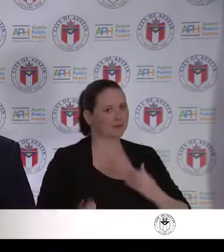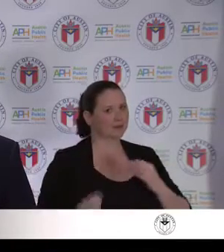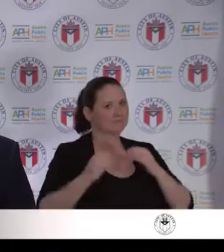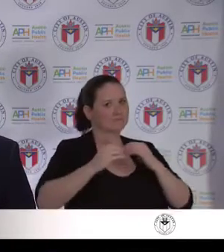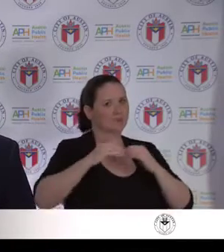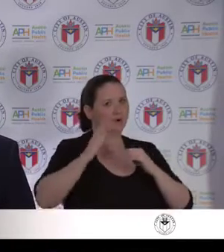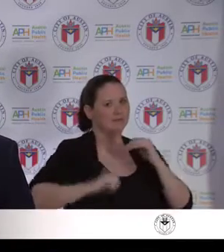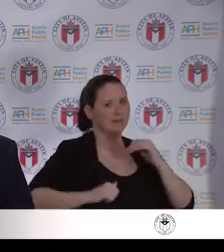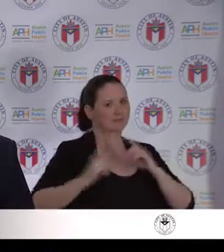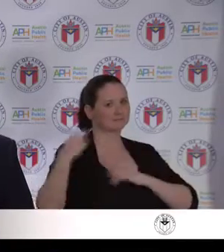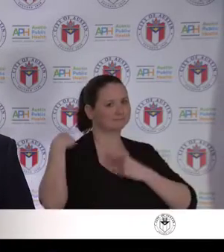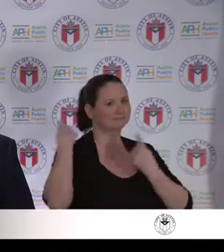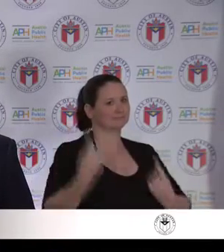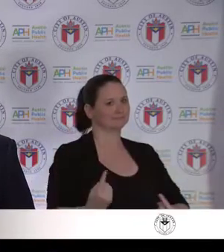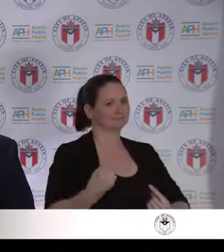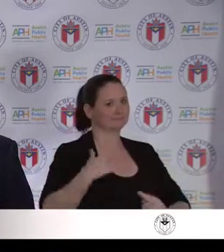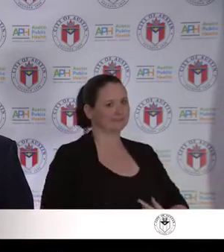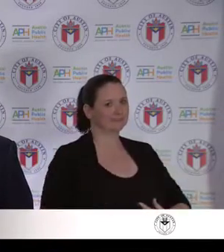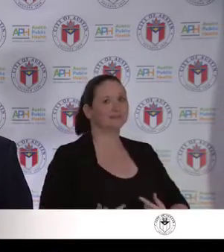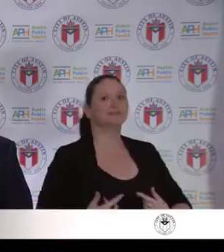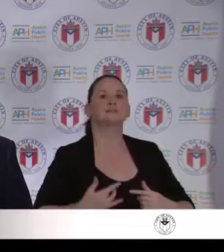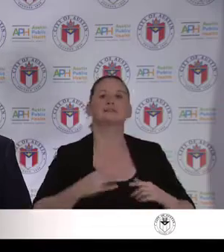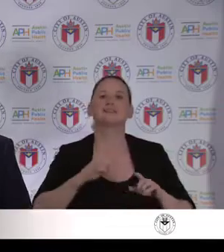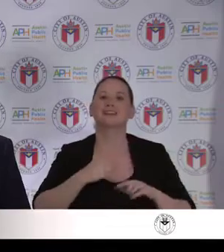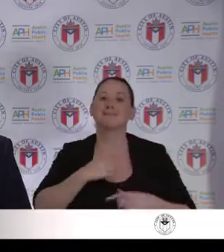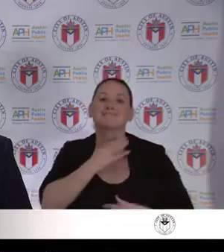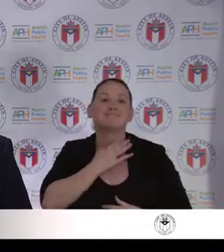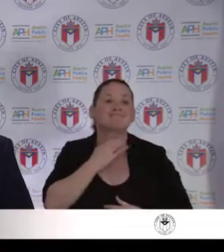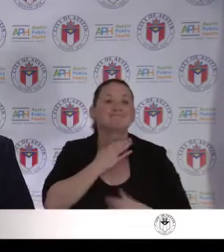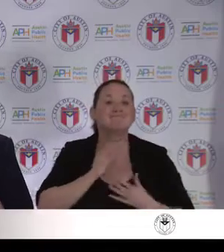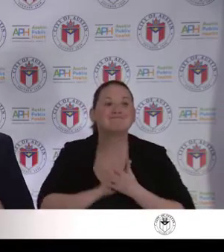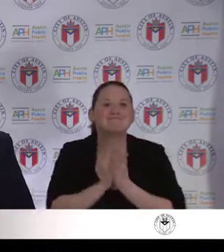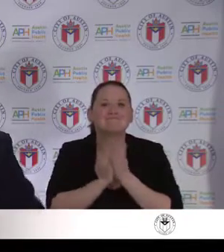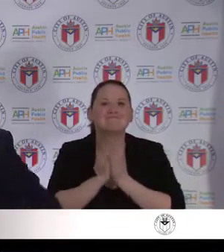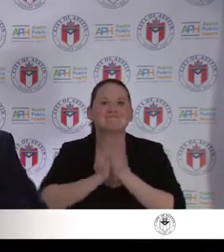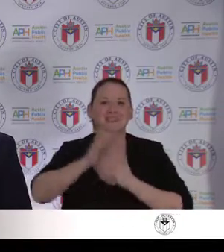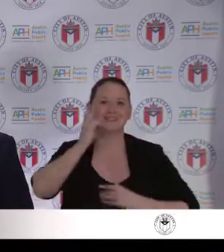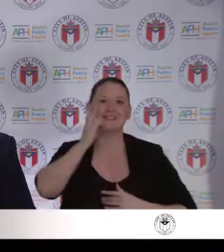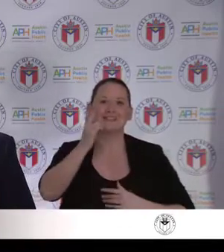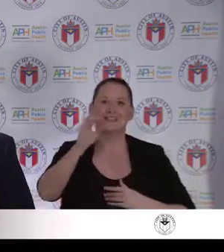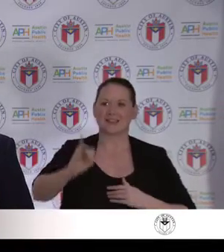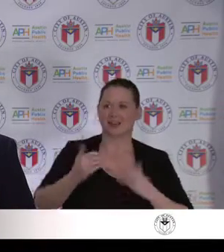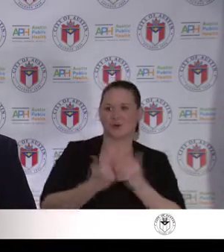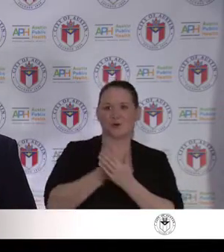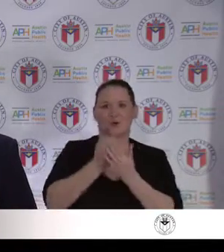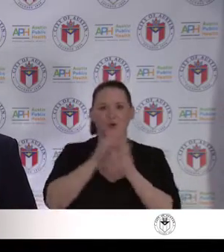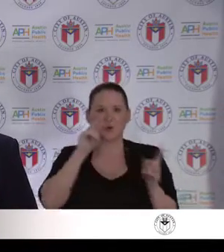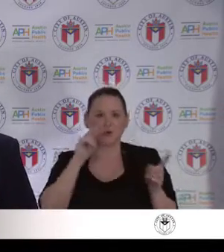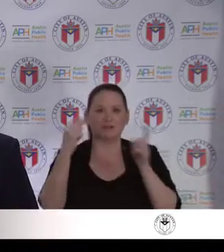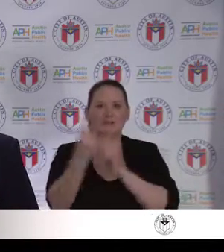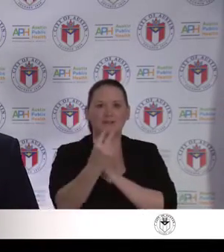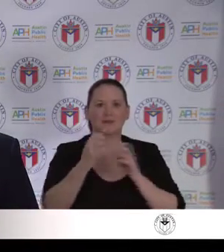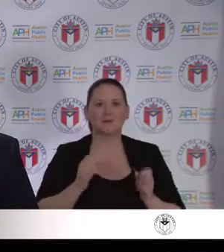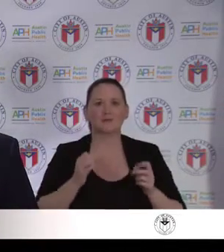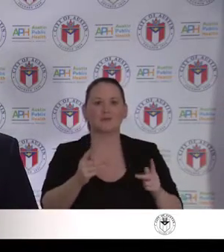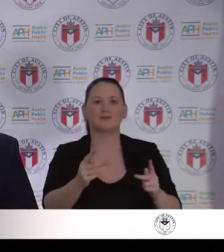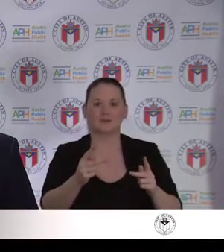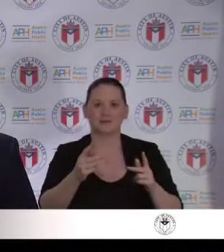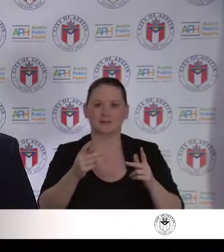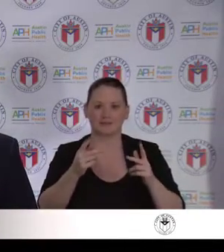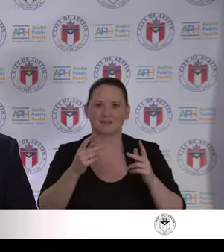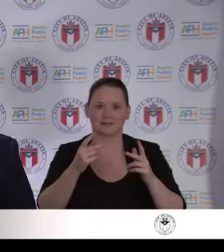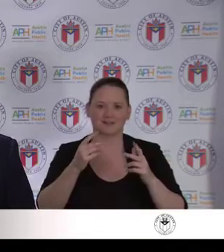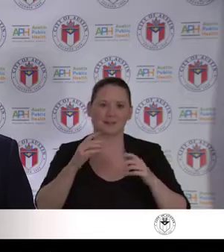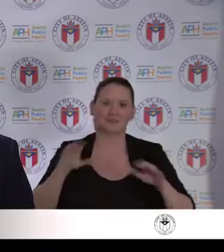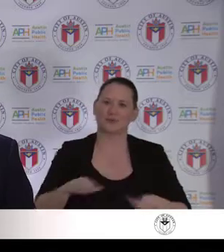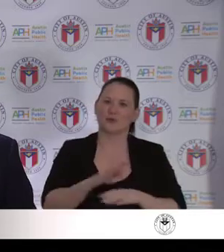you've ever tipped before. But I'm anxious to see that kind of new way of doing business in